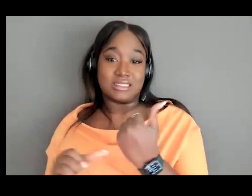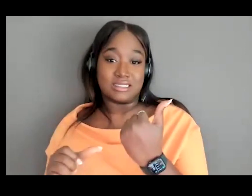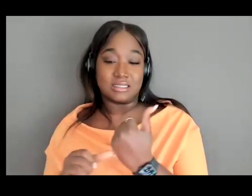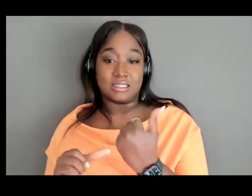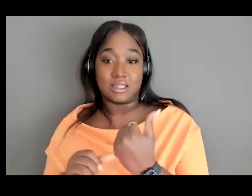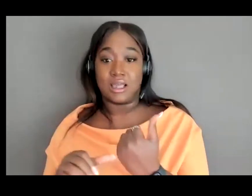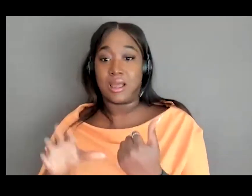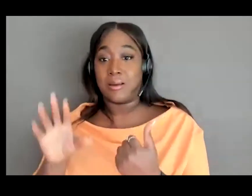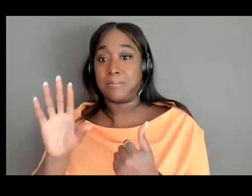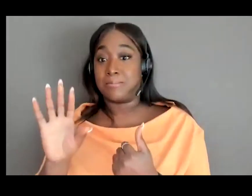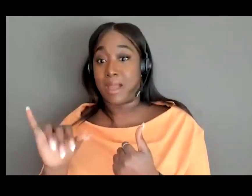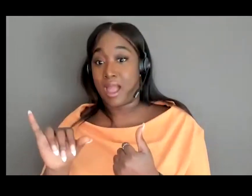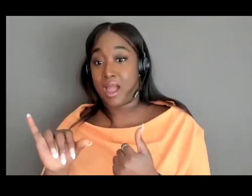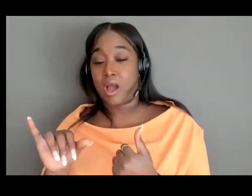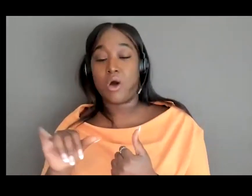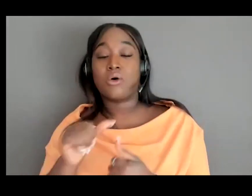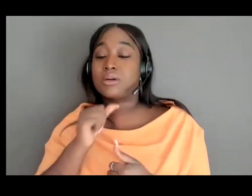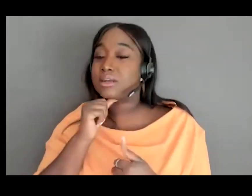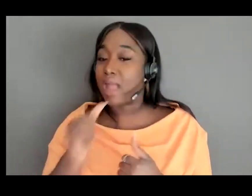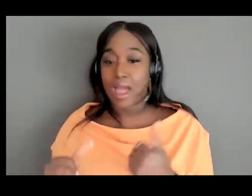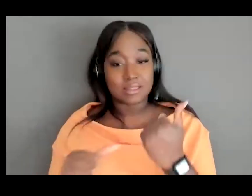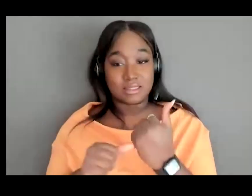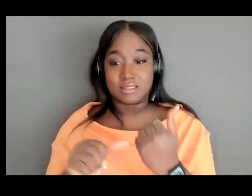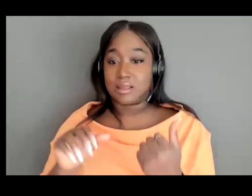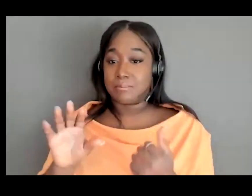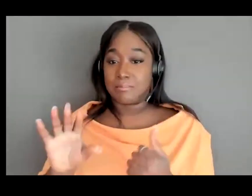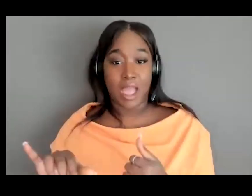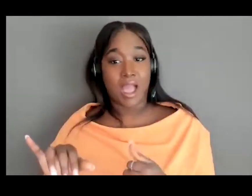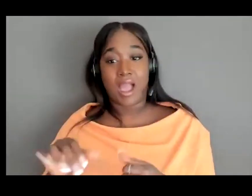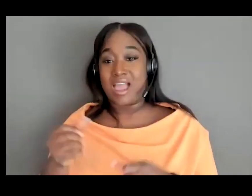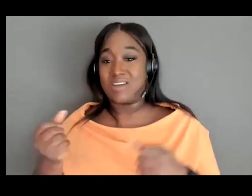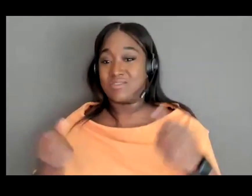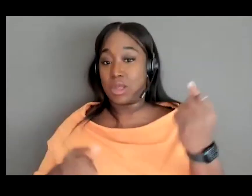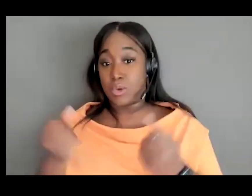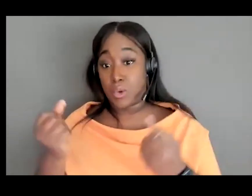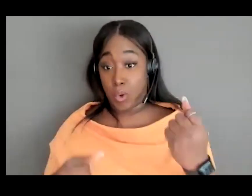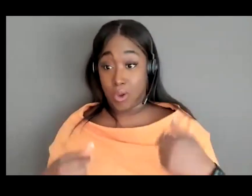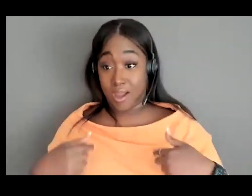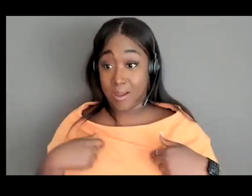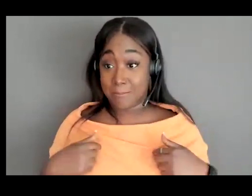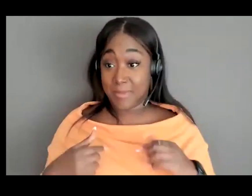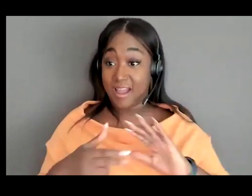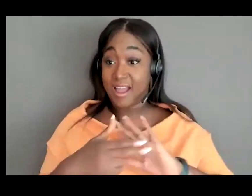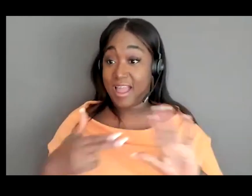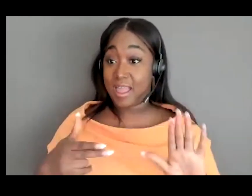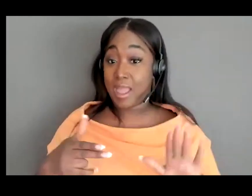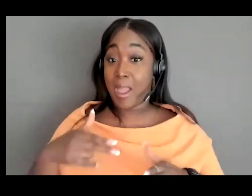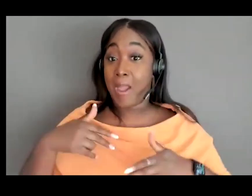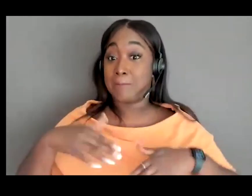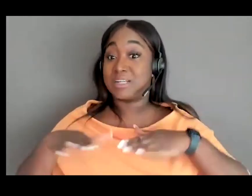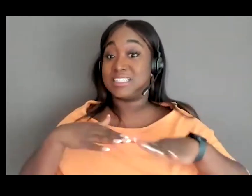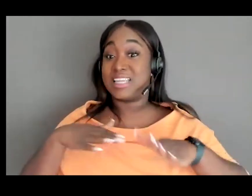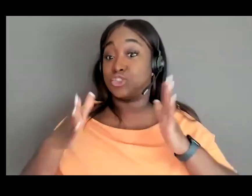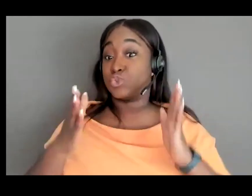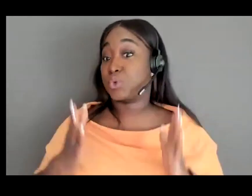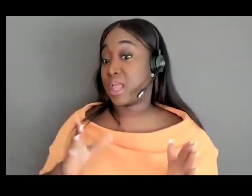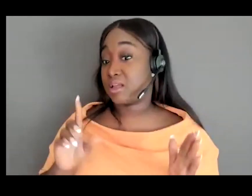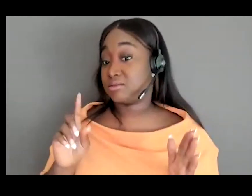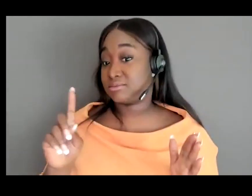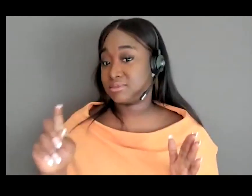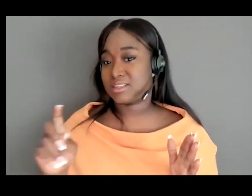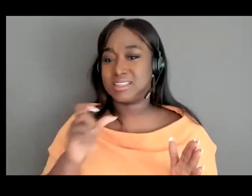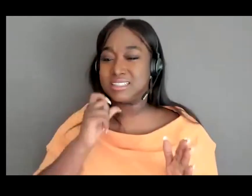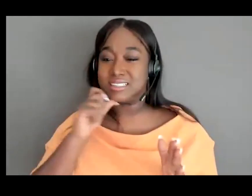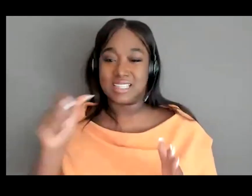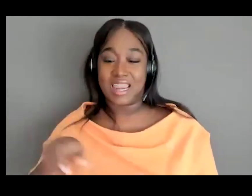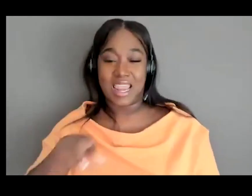vehicle, am I a pedestrian? It's not accurate to say that I'm